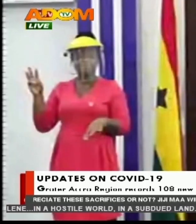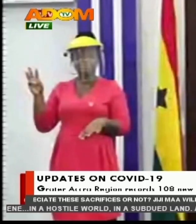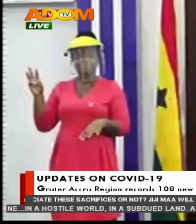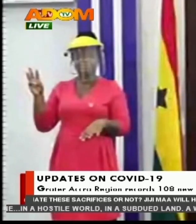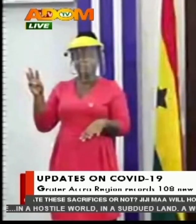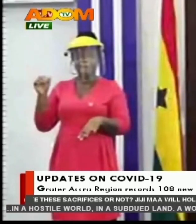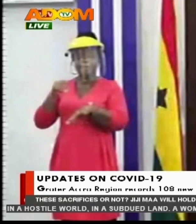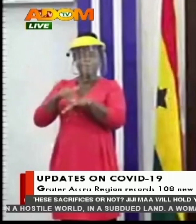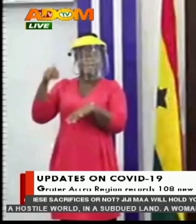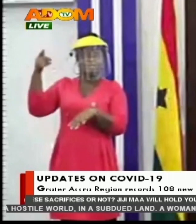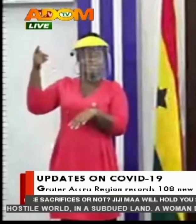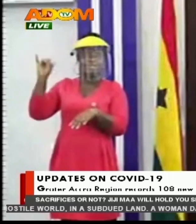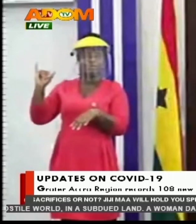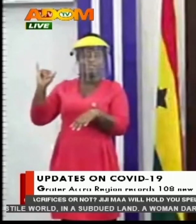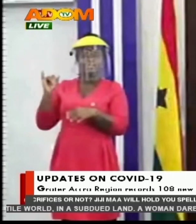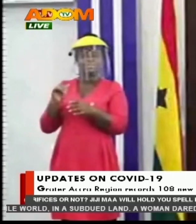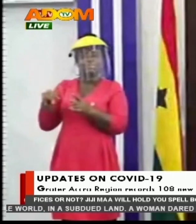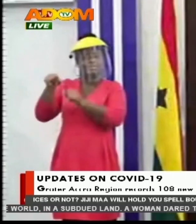you go to the next slide,